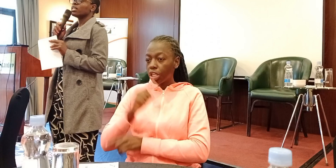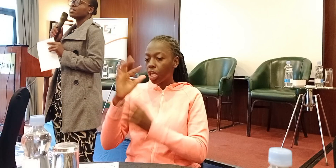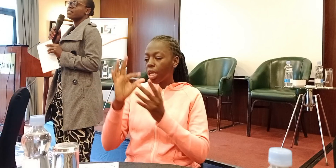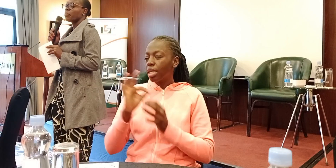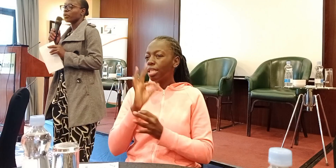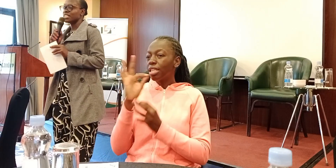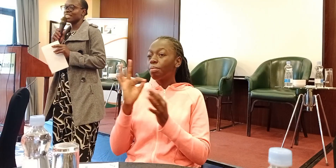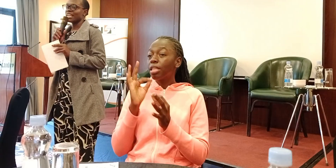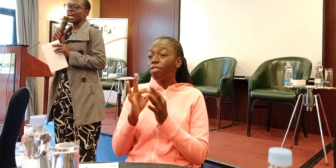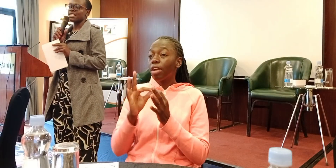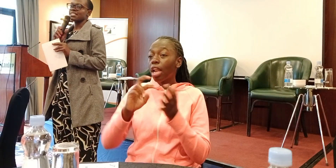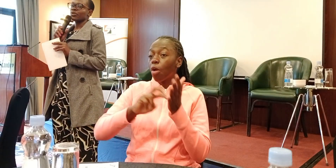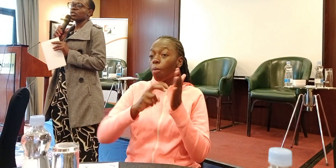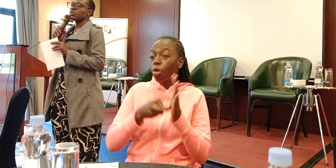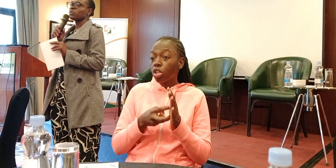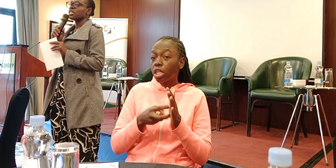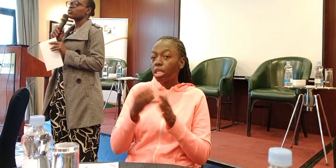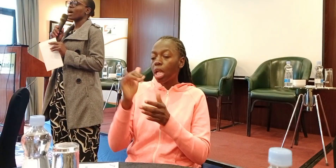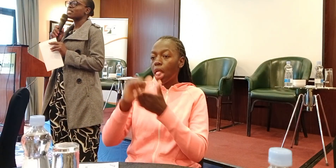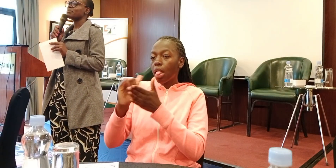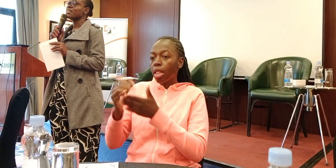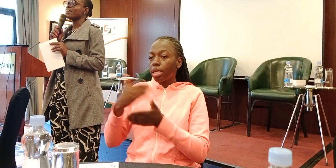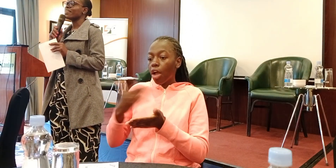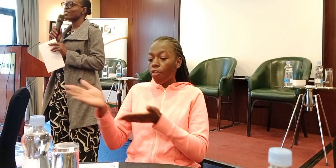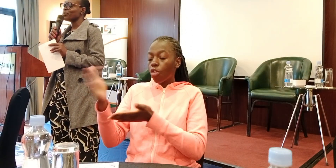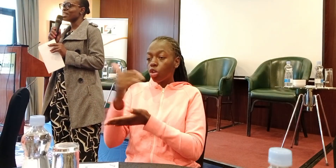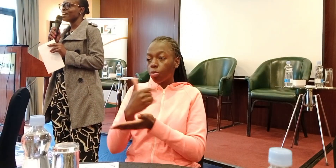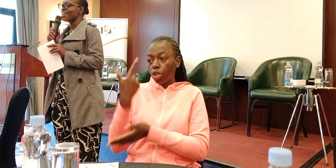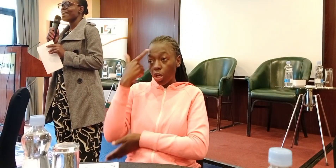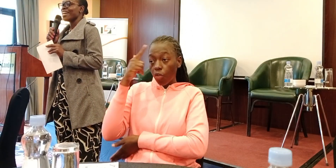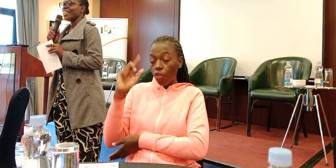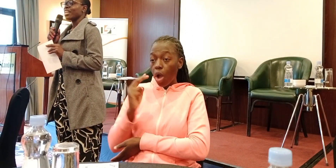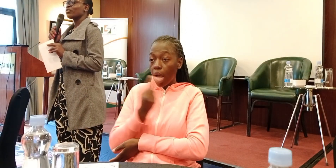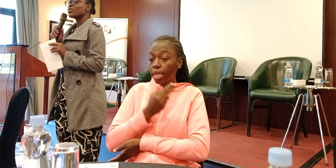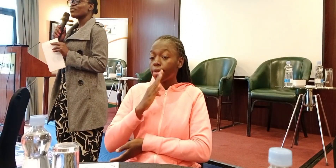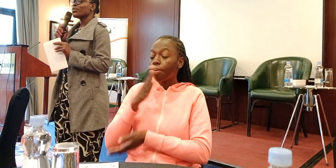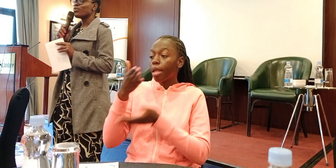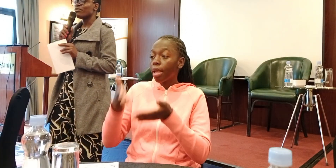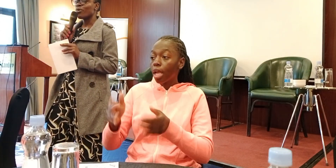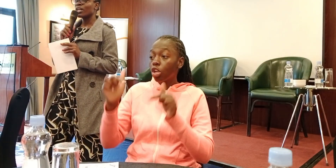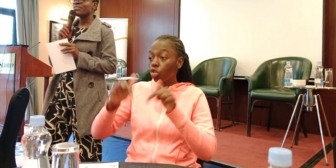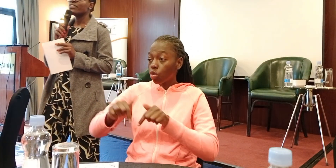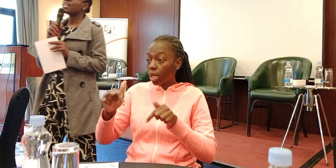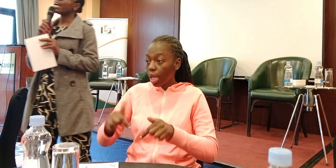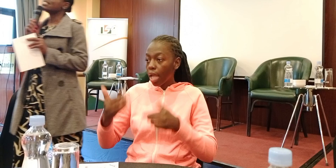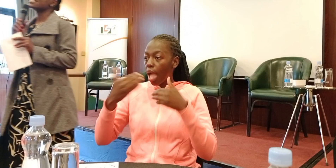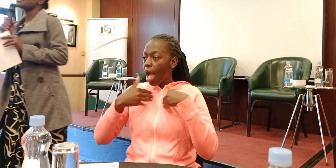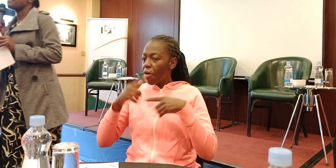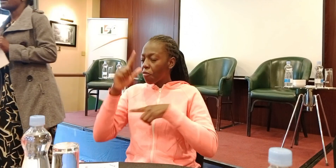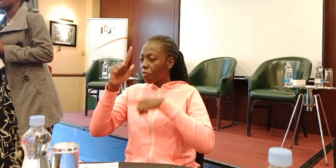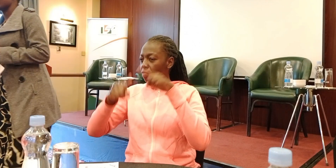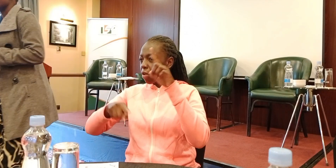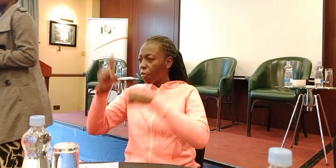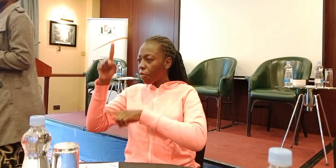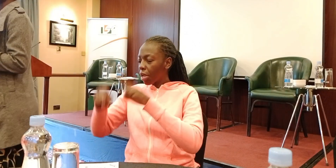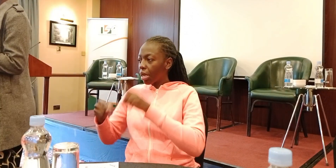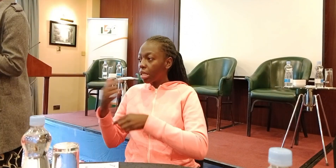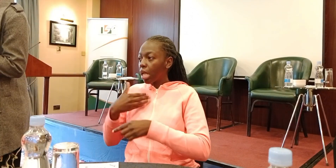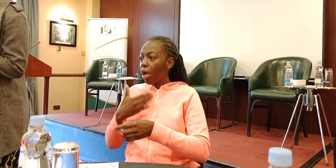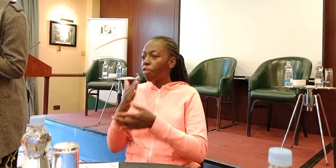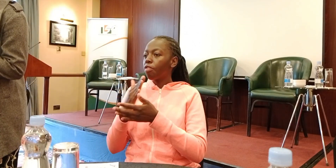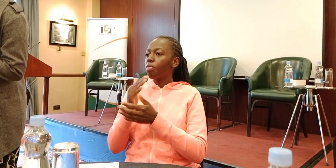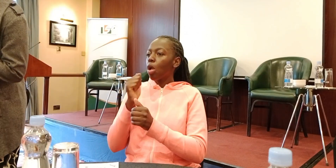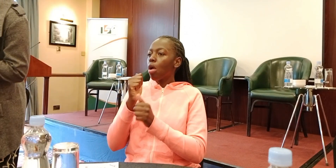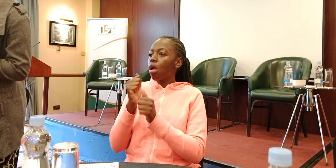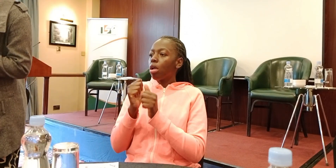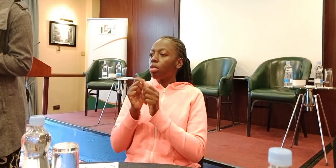specifically on the project that has contributed to us being here today. There are those of you who worked various parts with